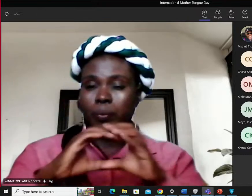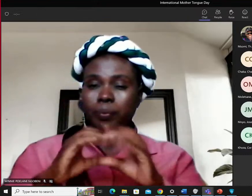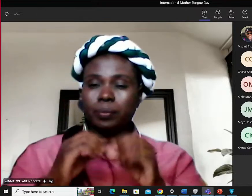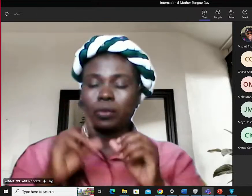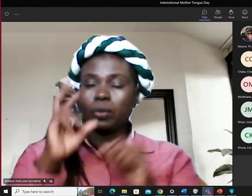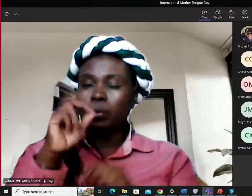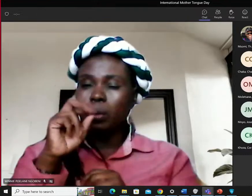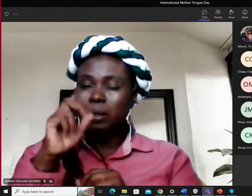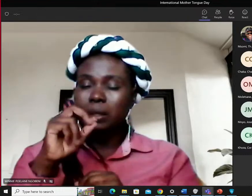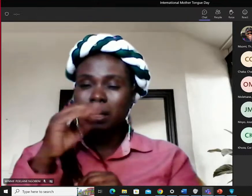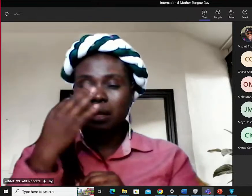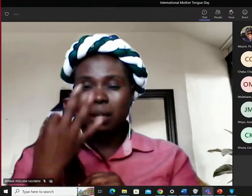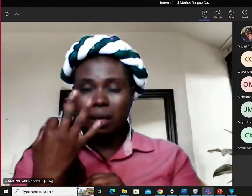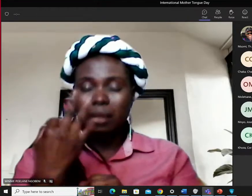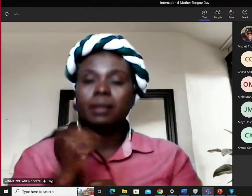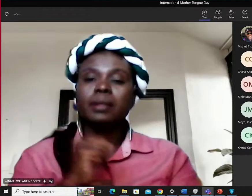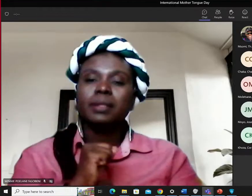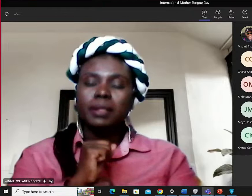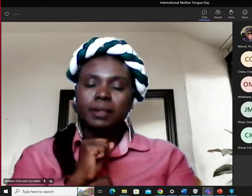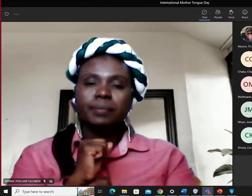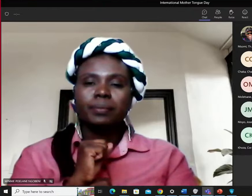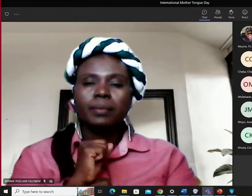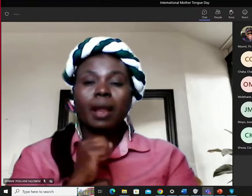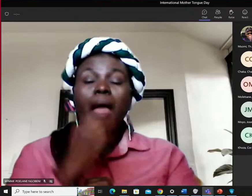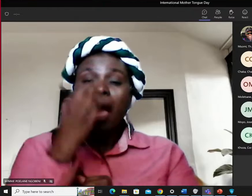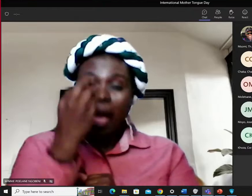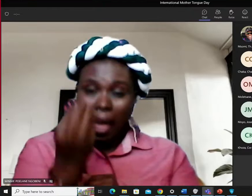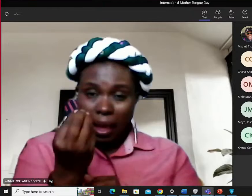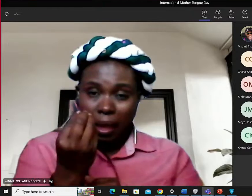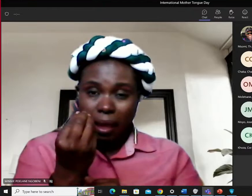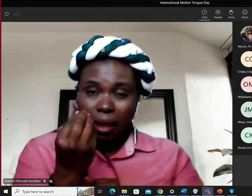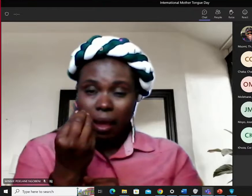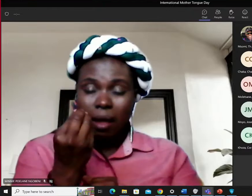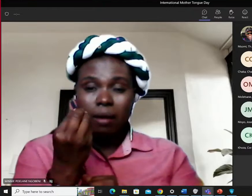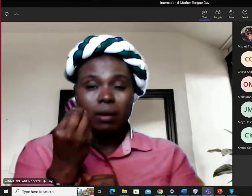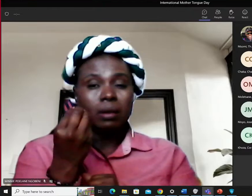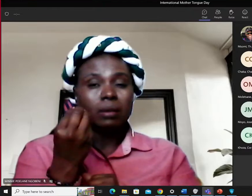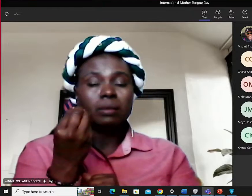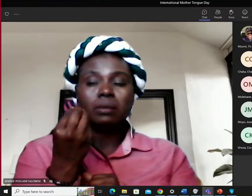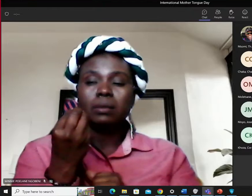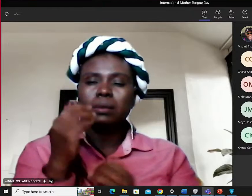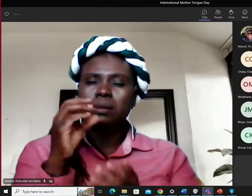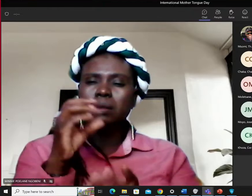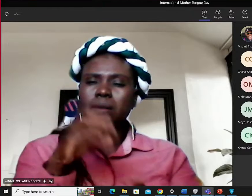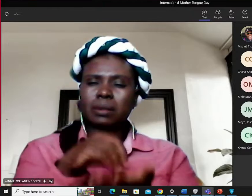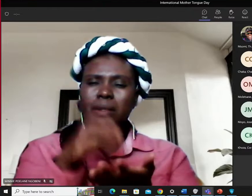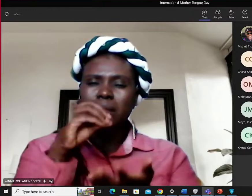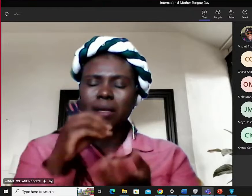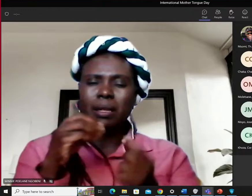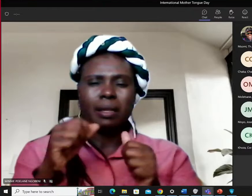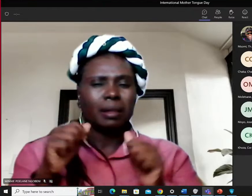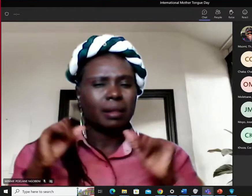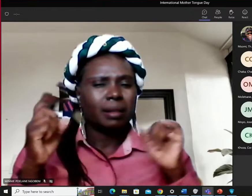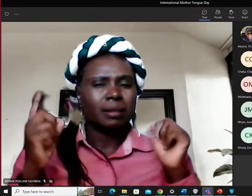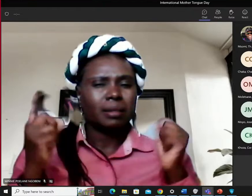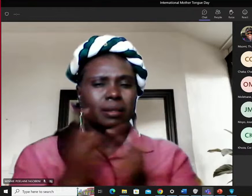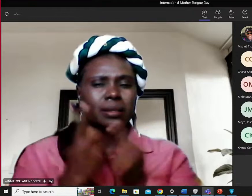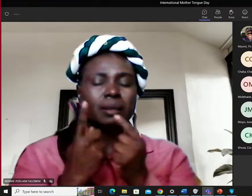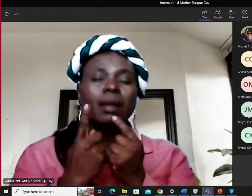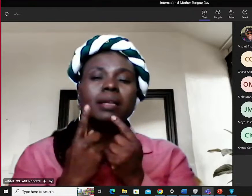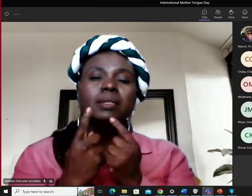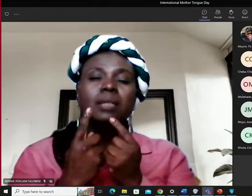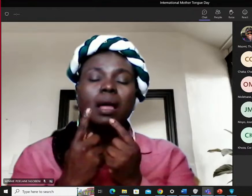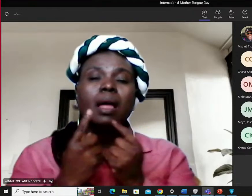2023, are also not taking his proposal seriously. Small deaf babies